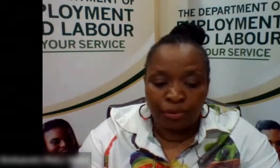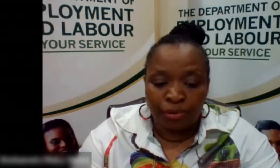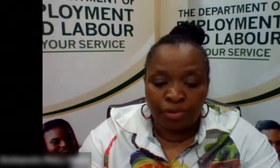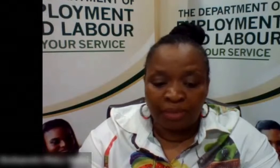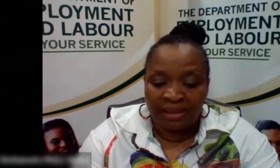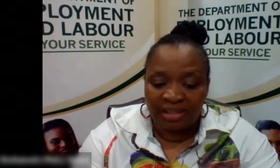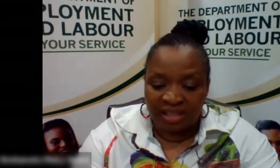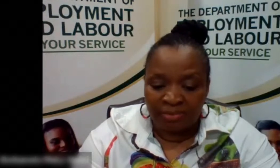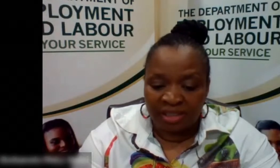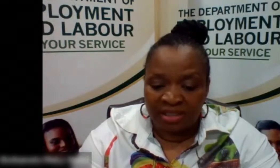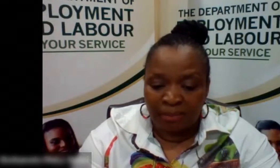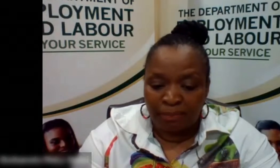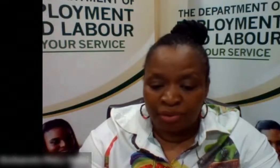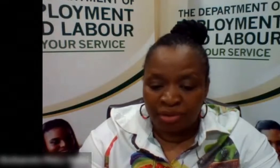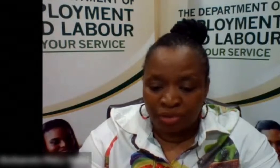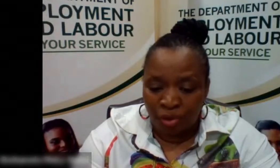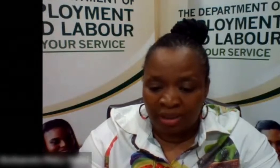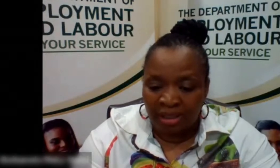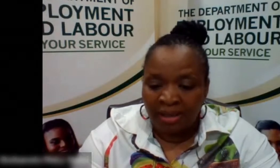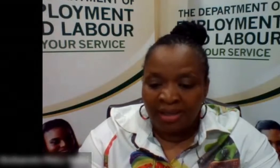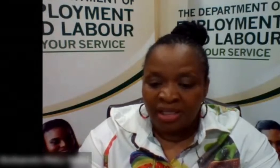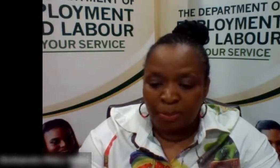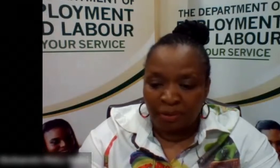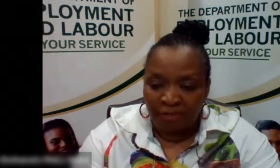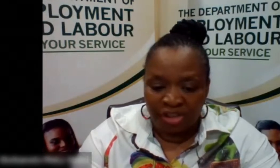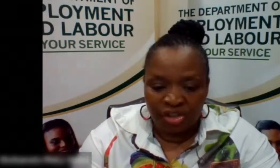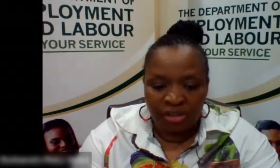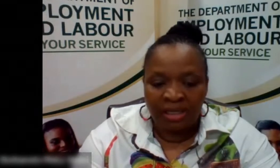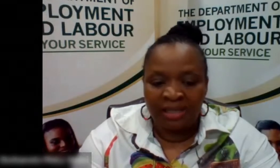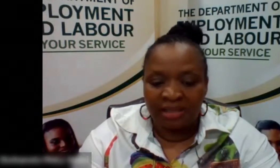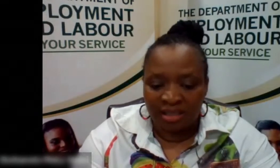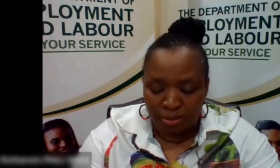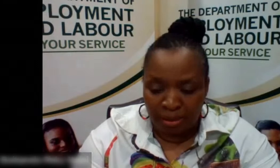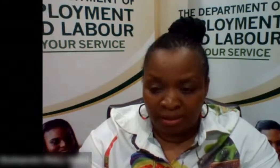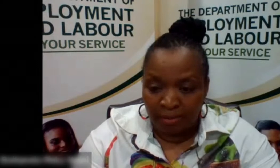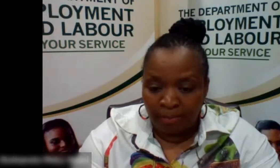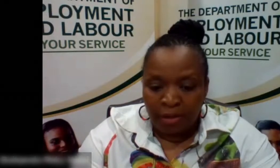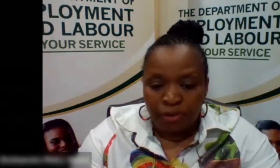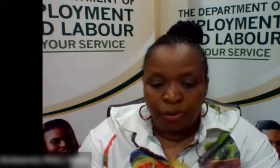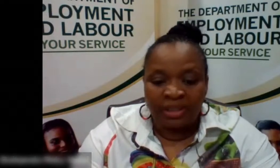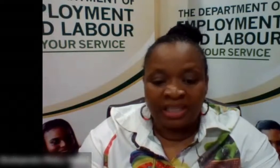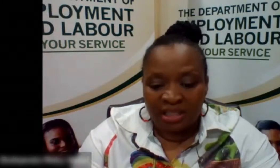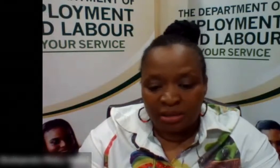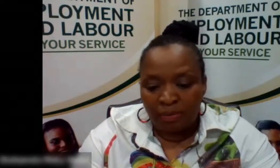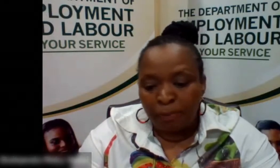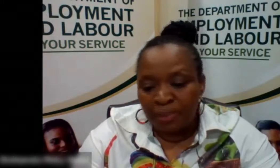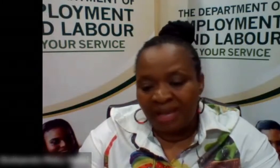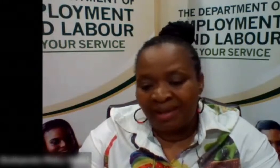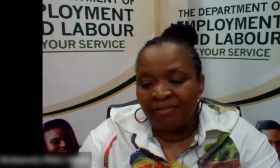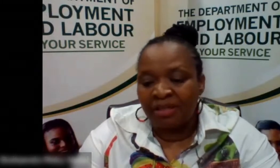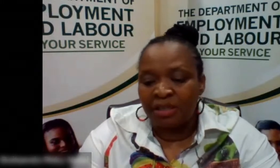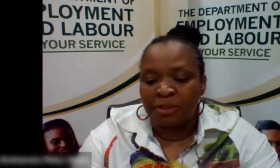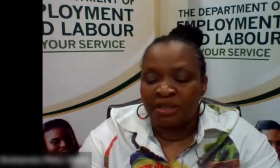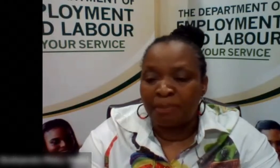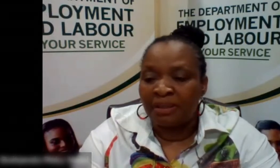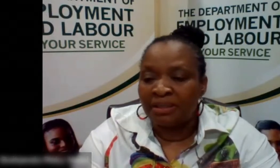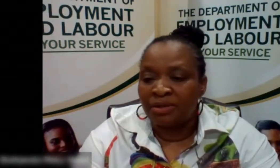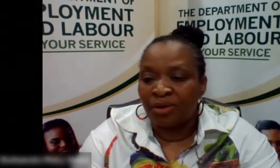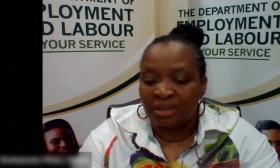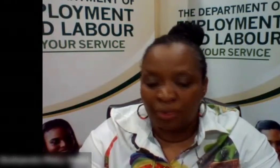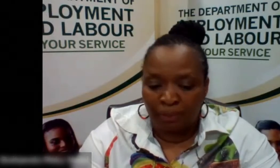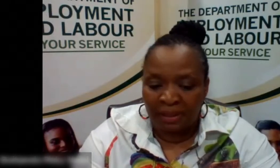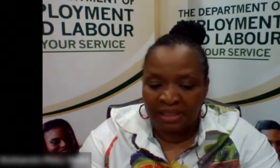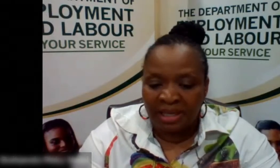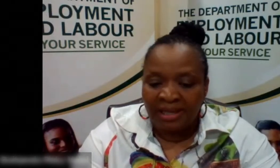tool to manage substance abuse disorder is prevention and treatment. So this puts a heavy responsibility on